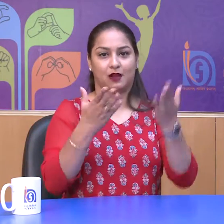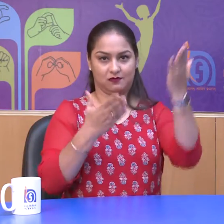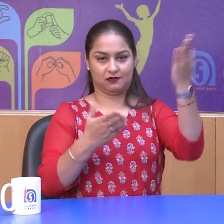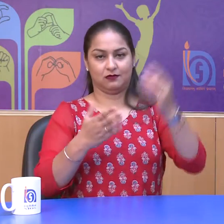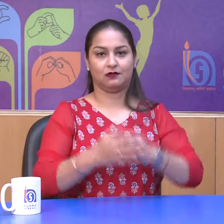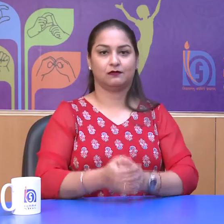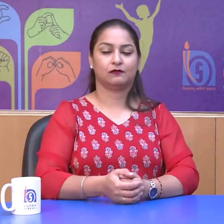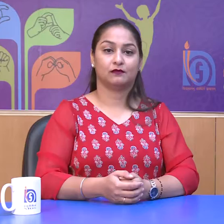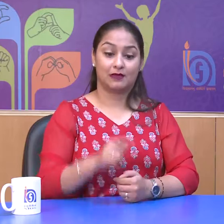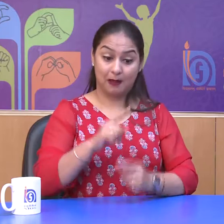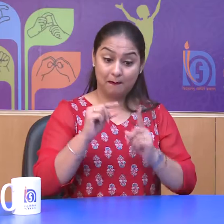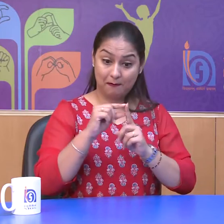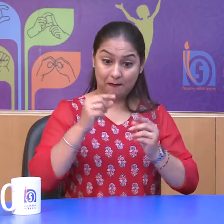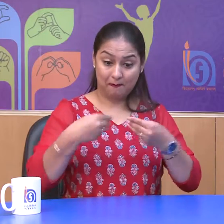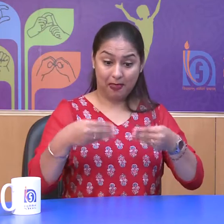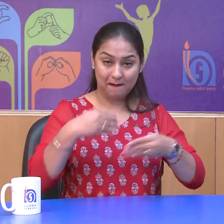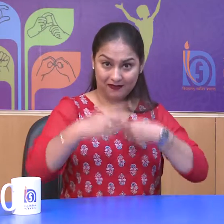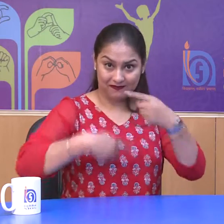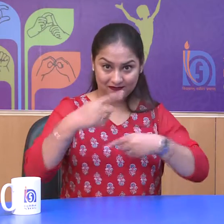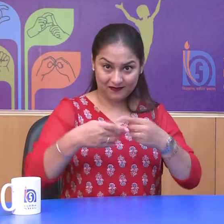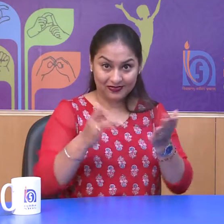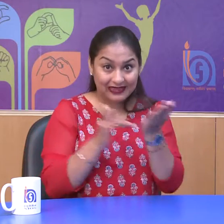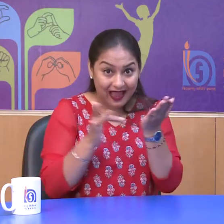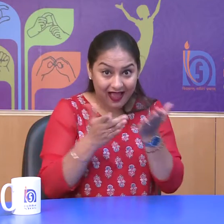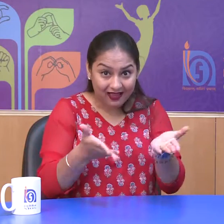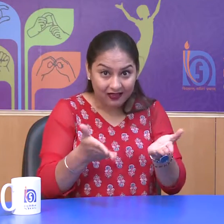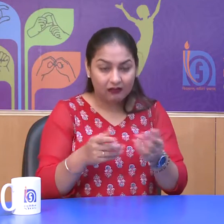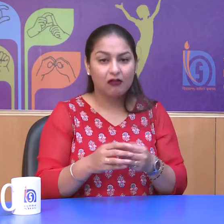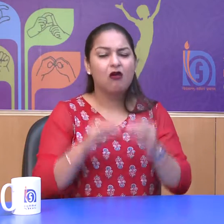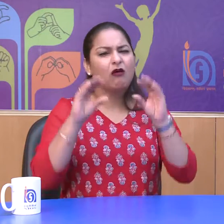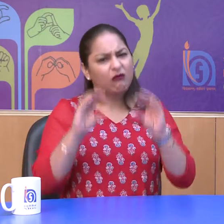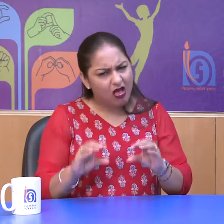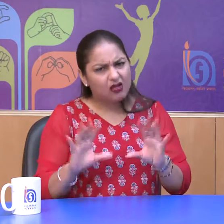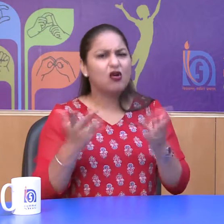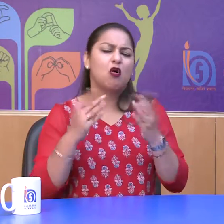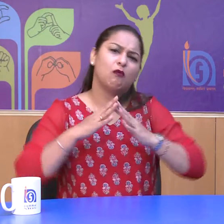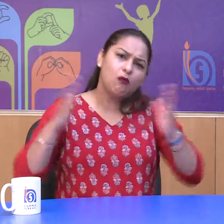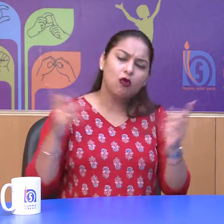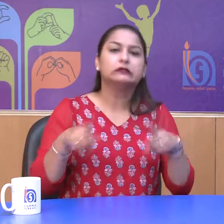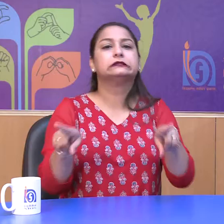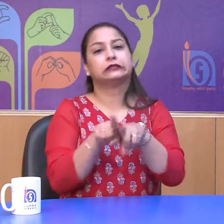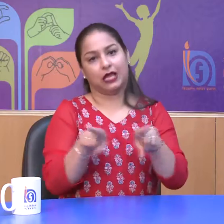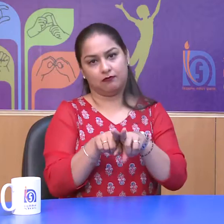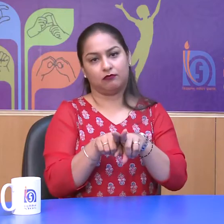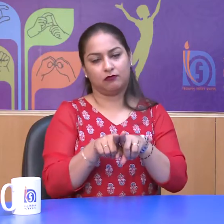The paper making technique was more or less the same throughout the